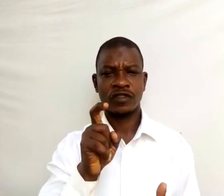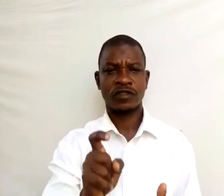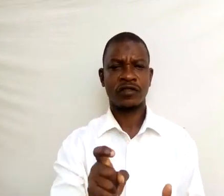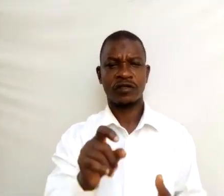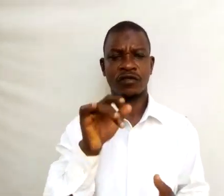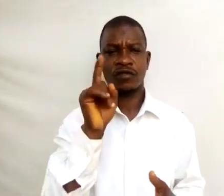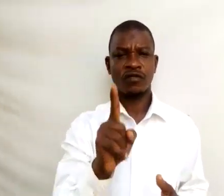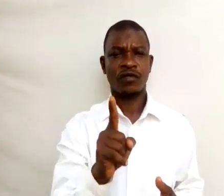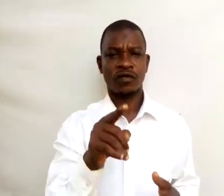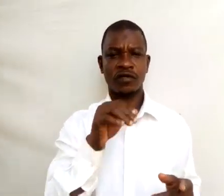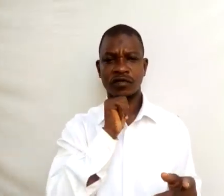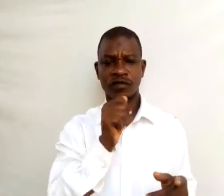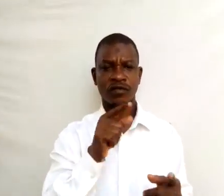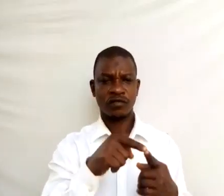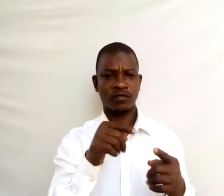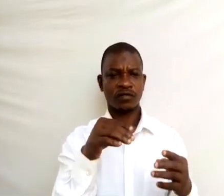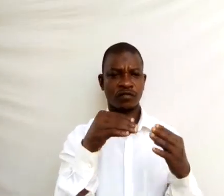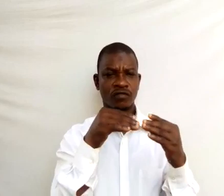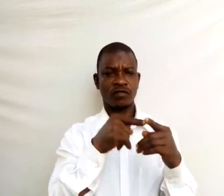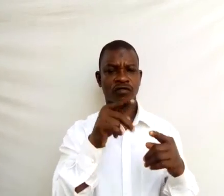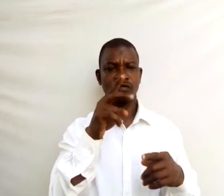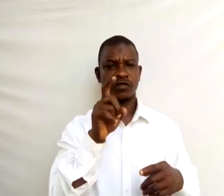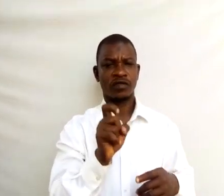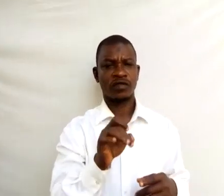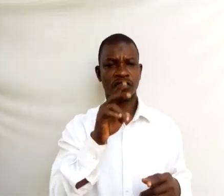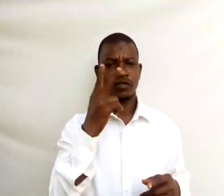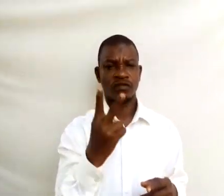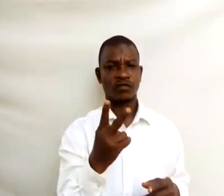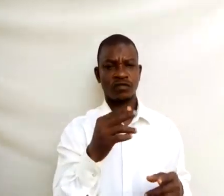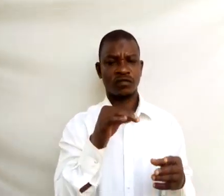X1 is not equal to X2. Example,